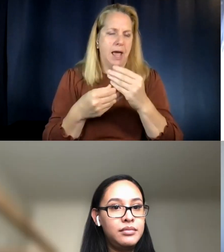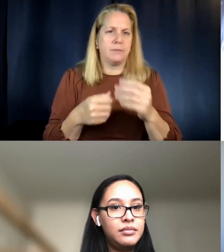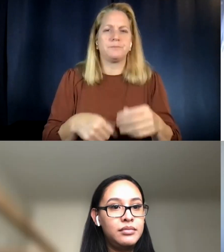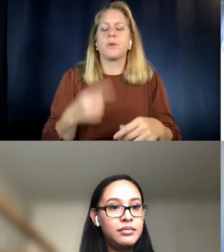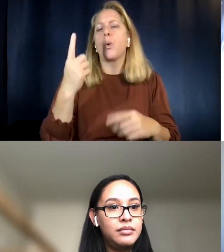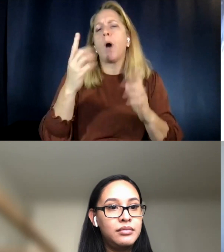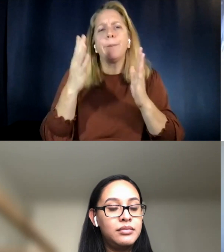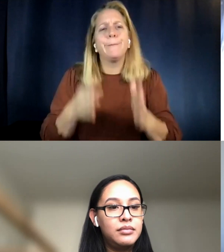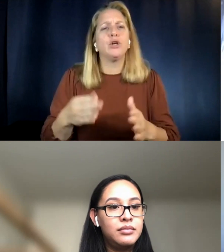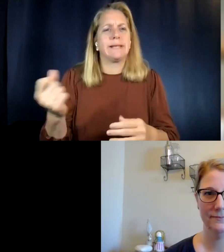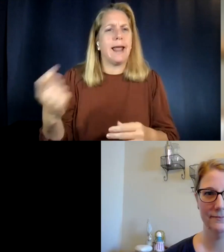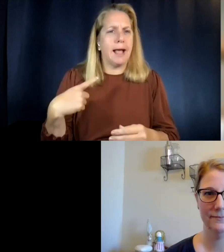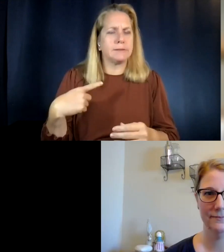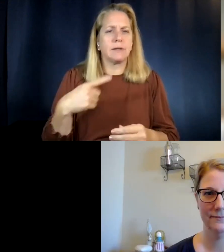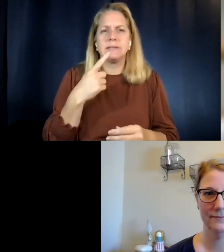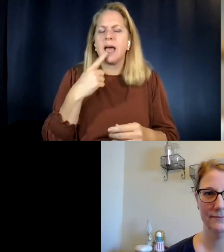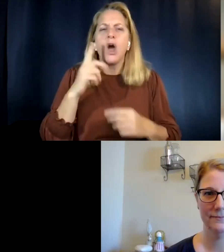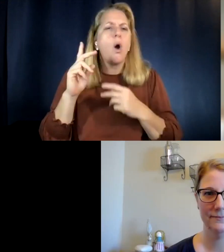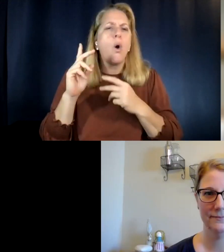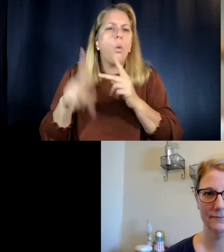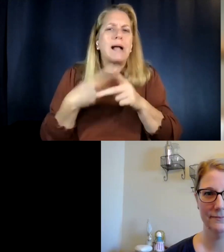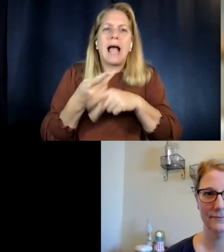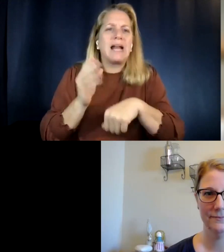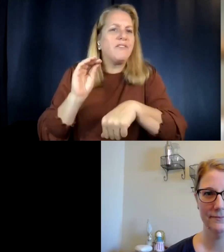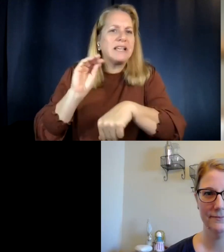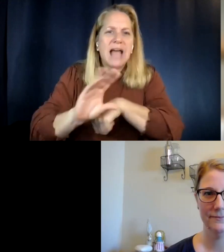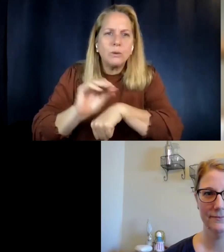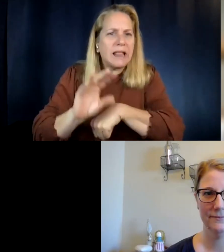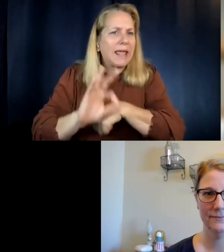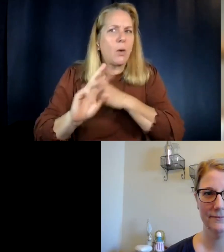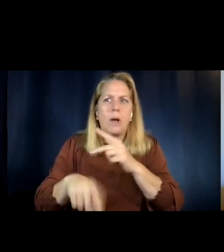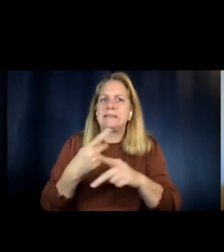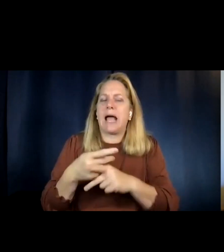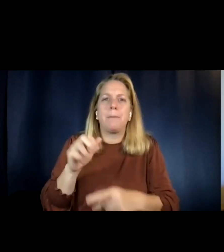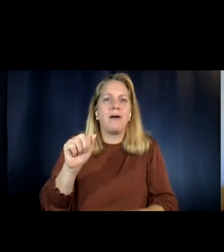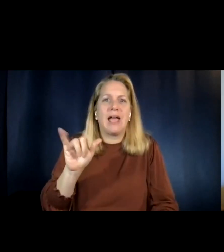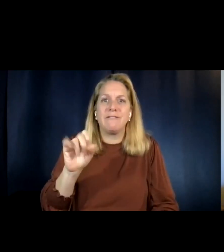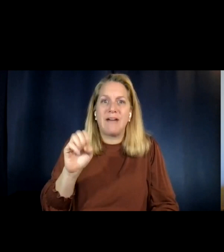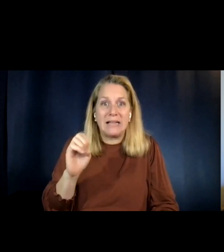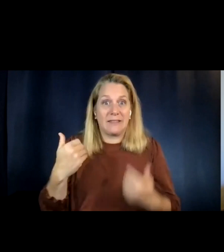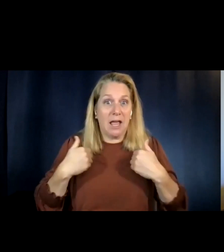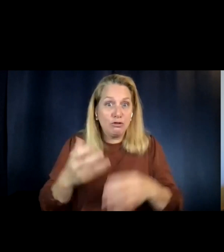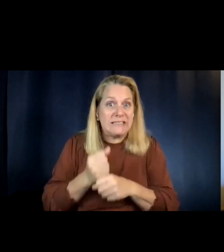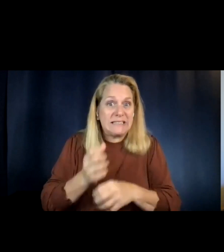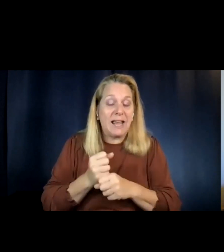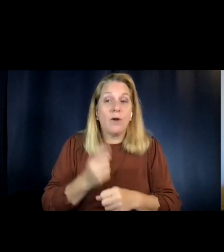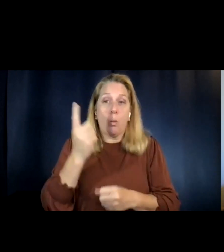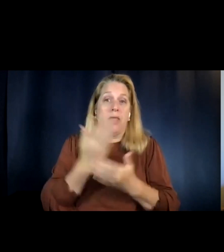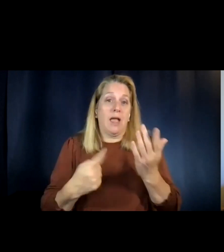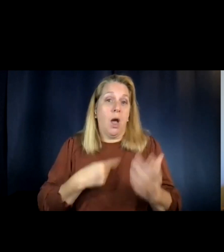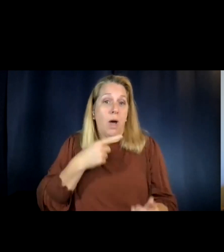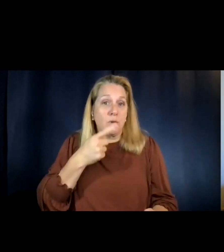was asking, what kind of counseling or advice did these parents have? And one of the things I want to say is all